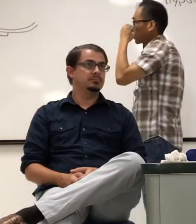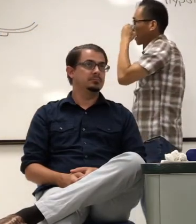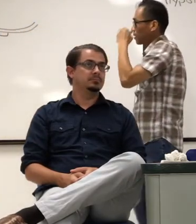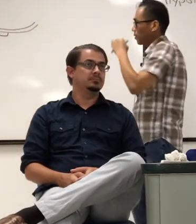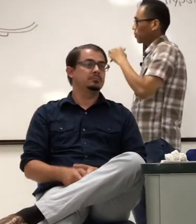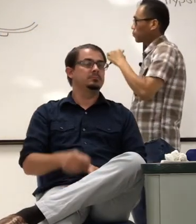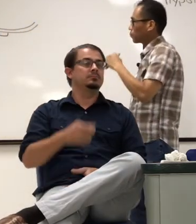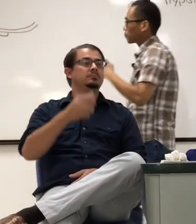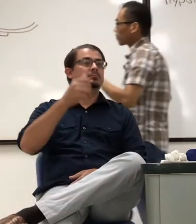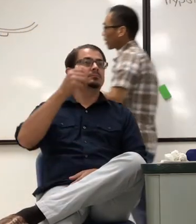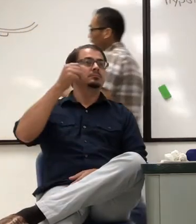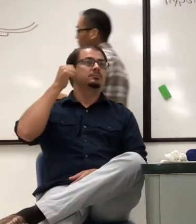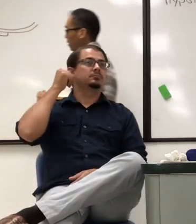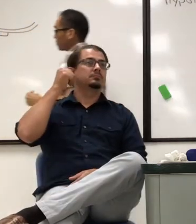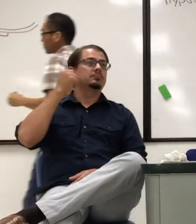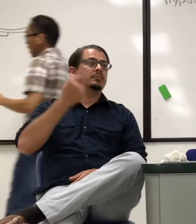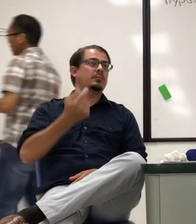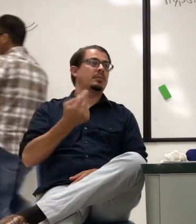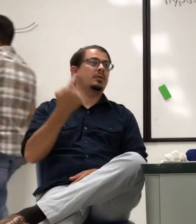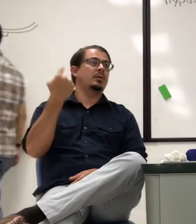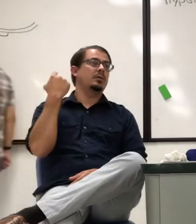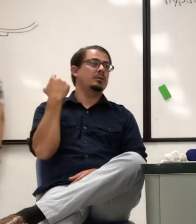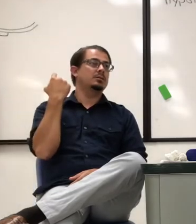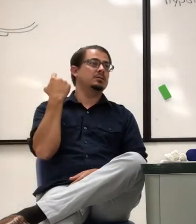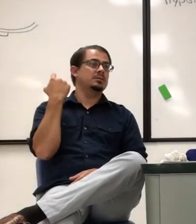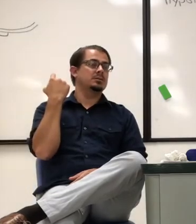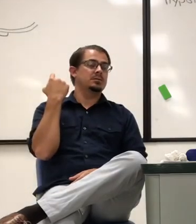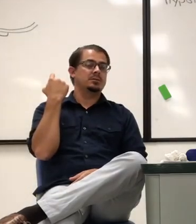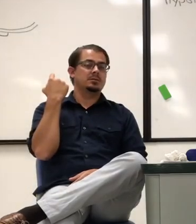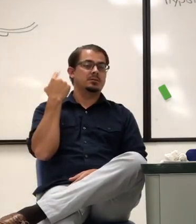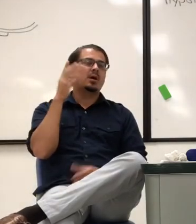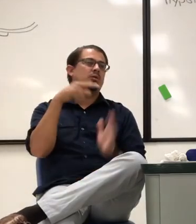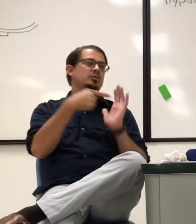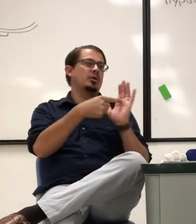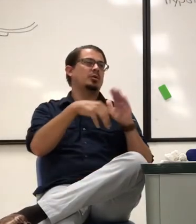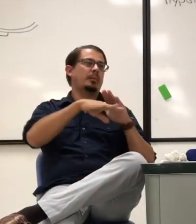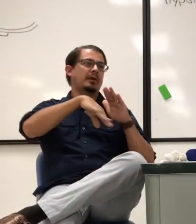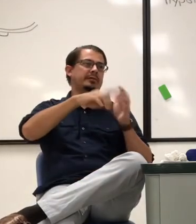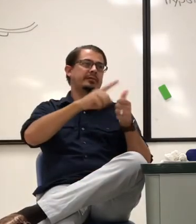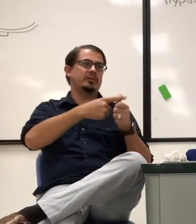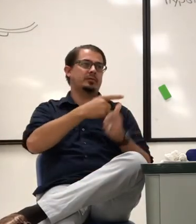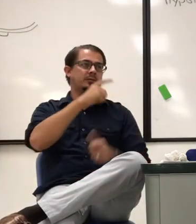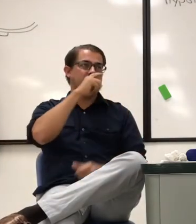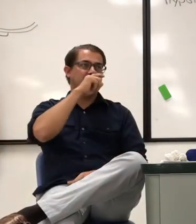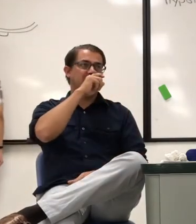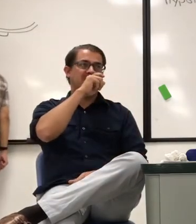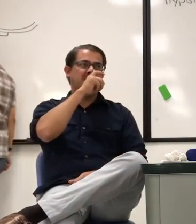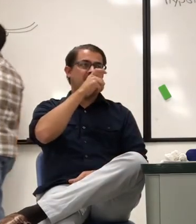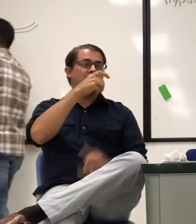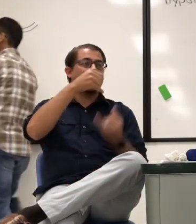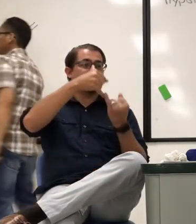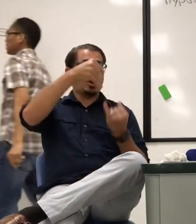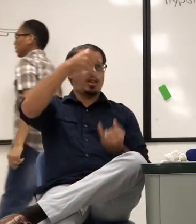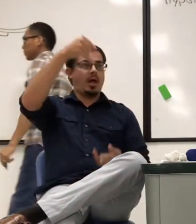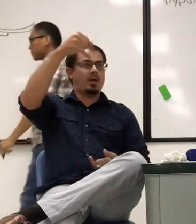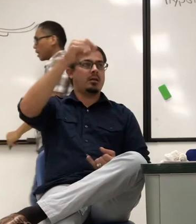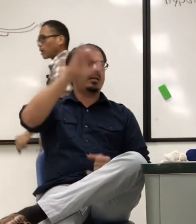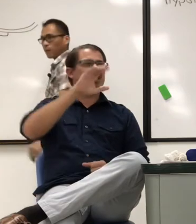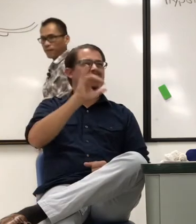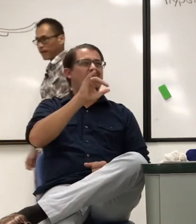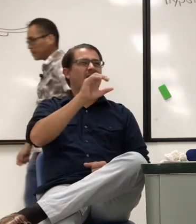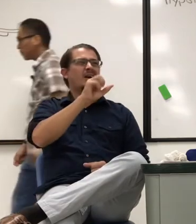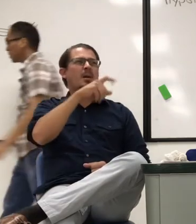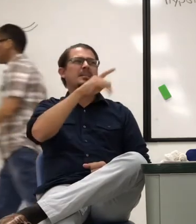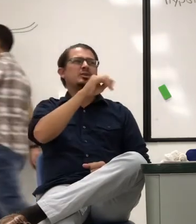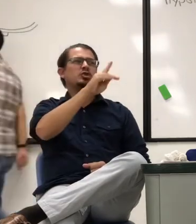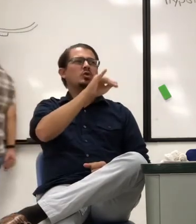so what we got here, I'm going to give you some guidelines here. And between my dotted lines, that's kind of the pituitary stalk